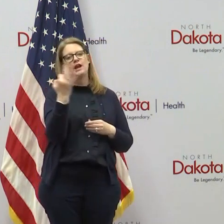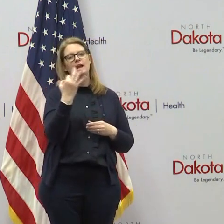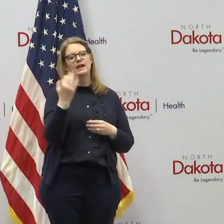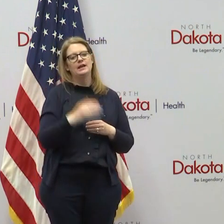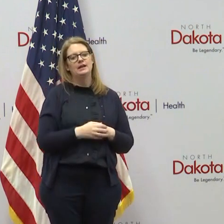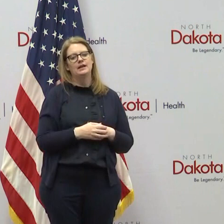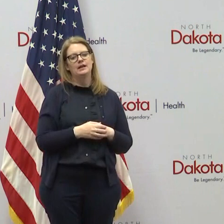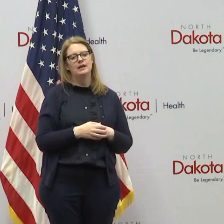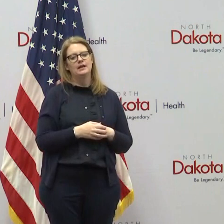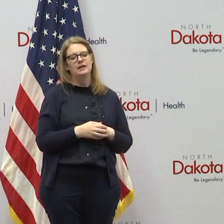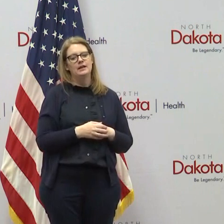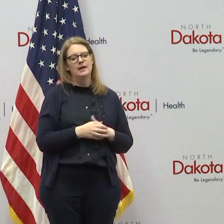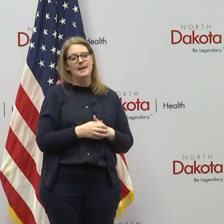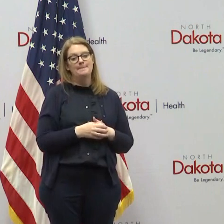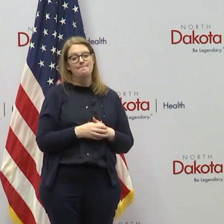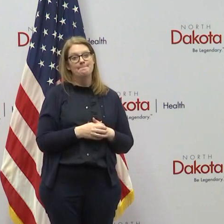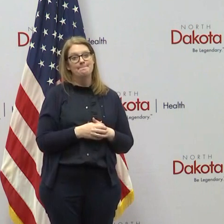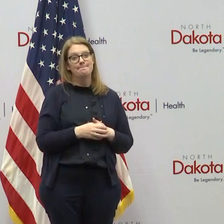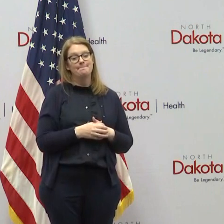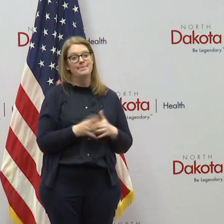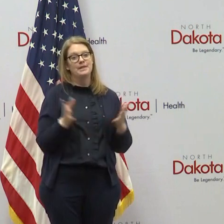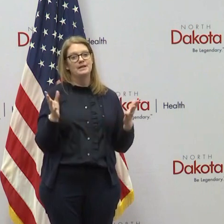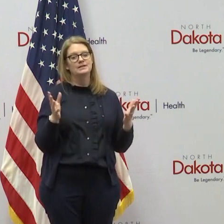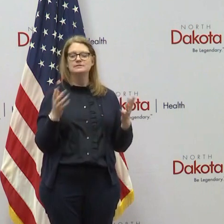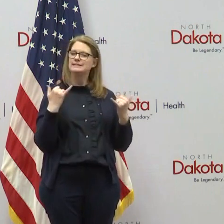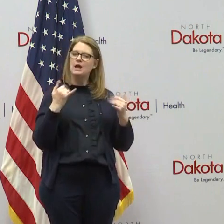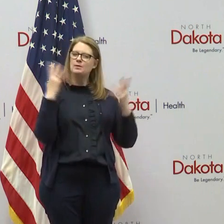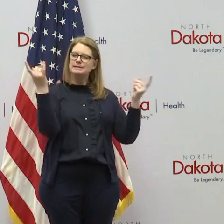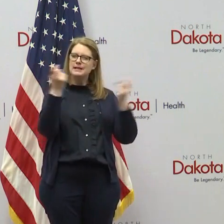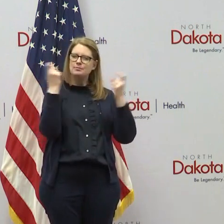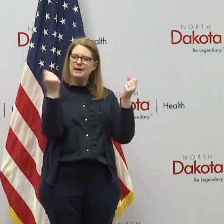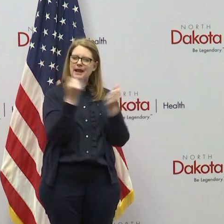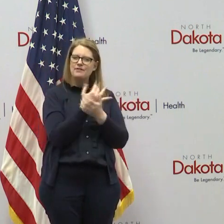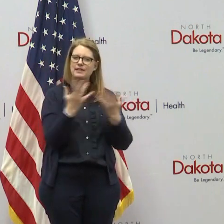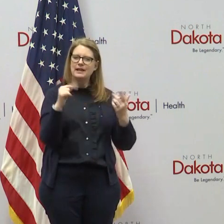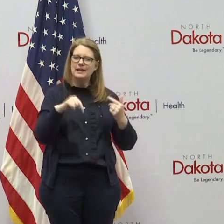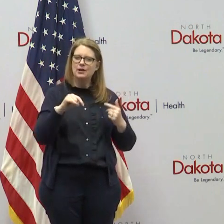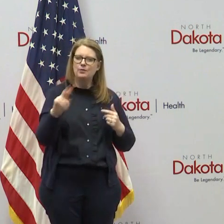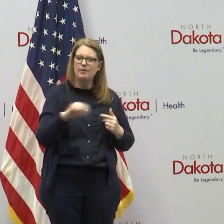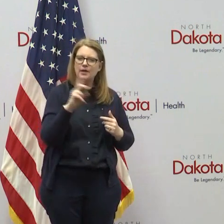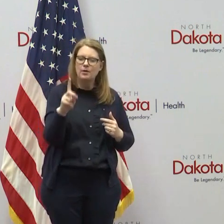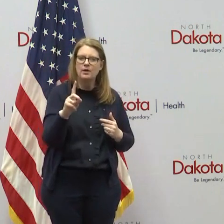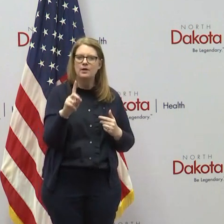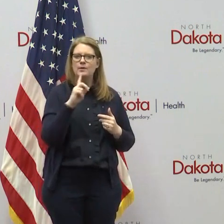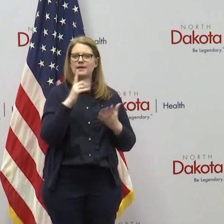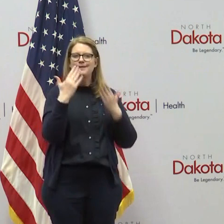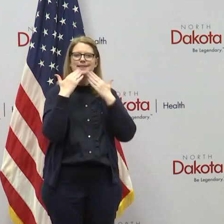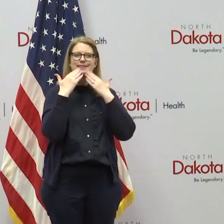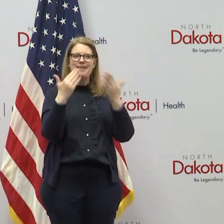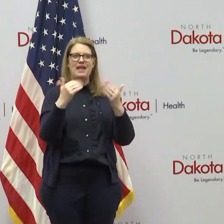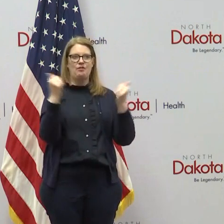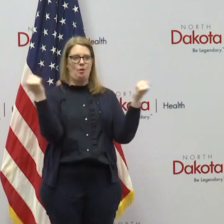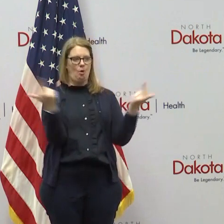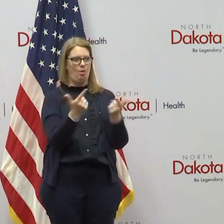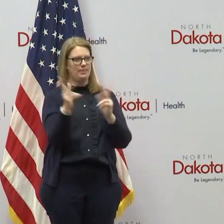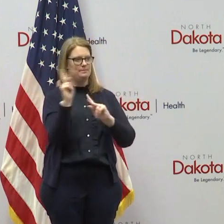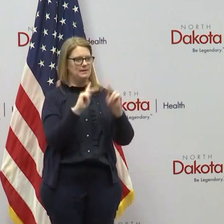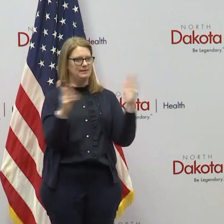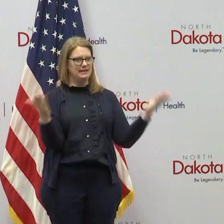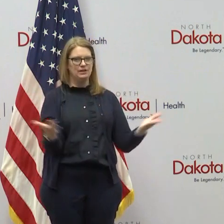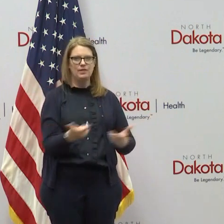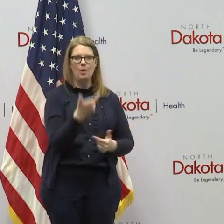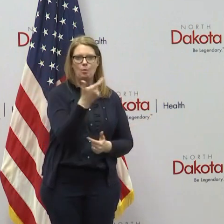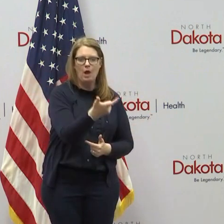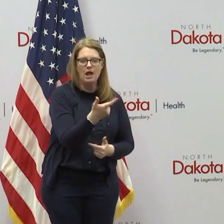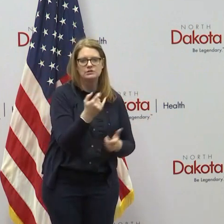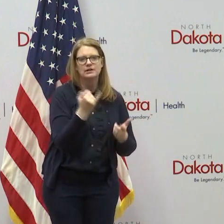Again, as we celebrate all the great things about North Dakota, I want to thank all of the folks here that have tuned in.